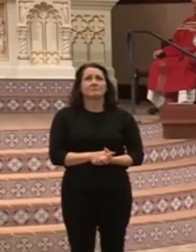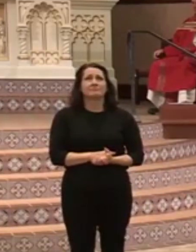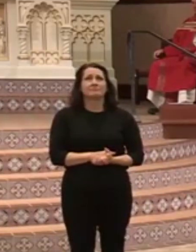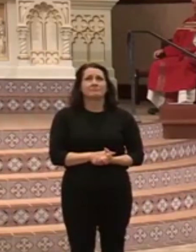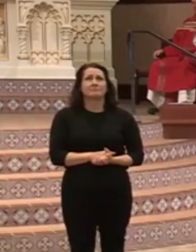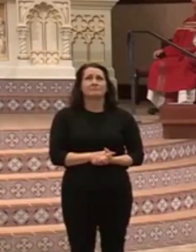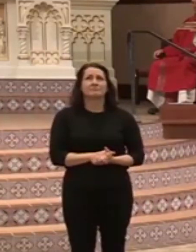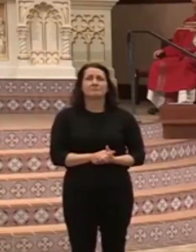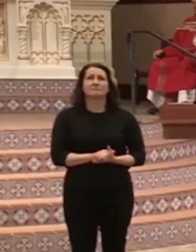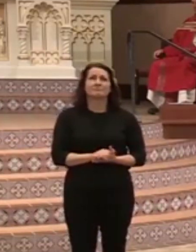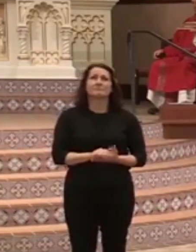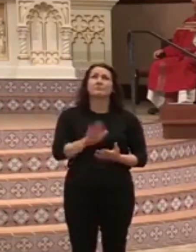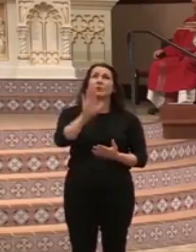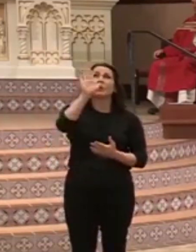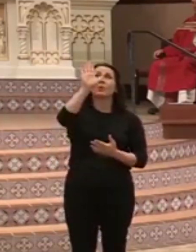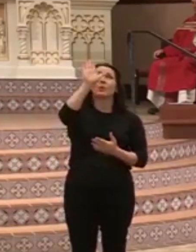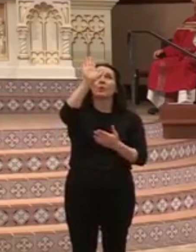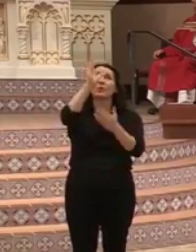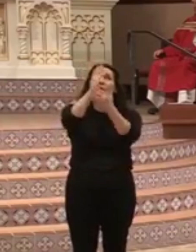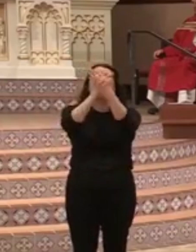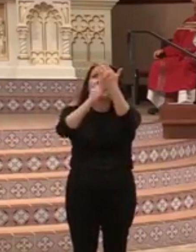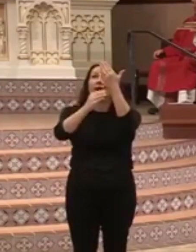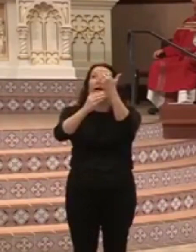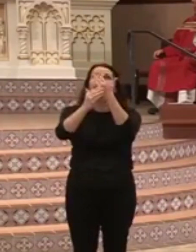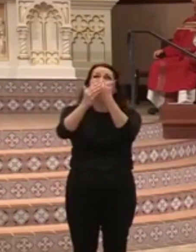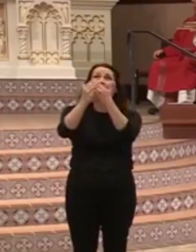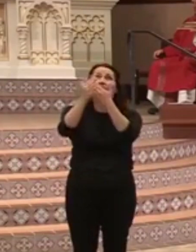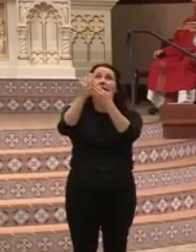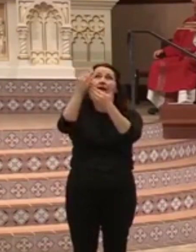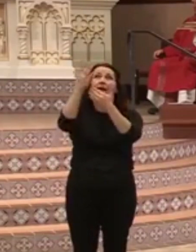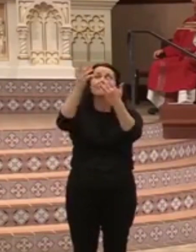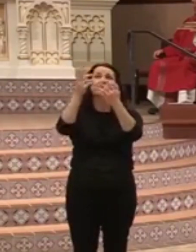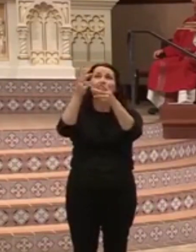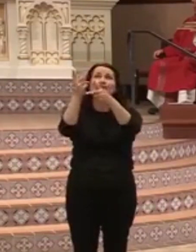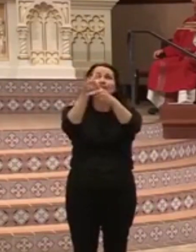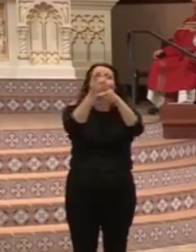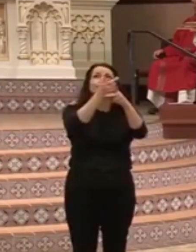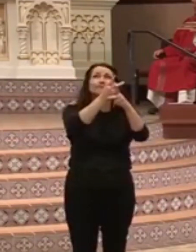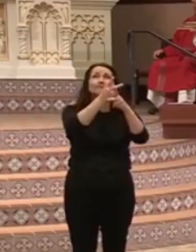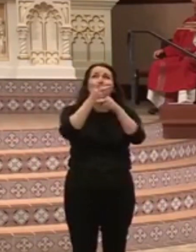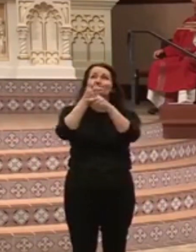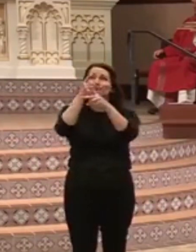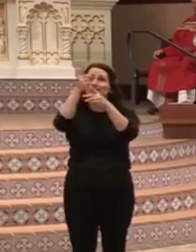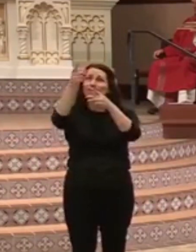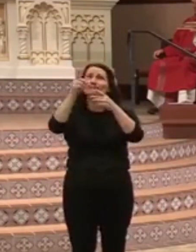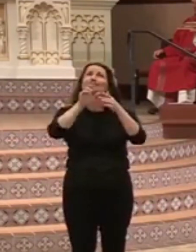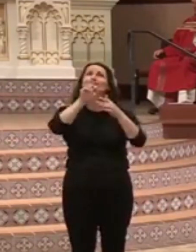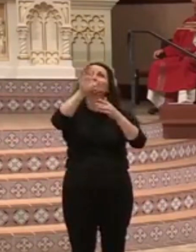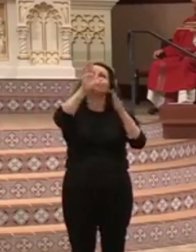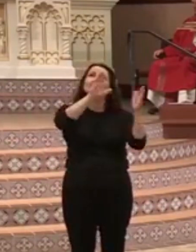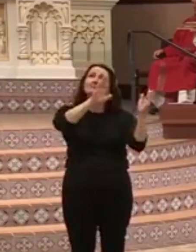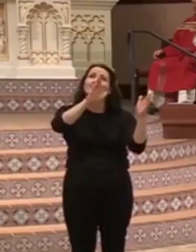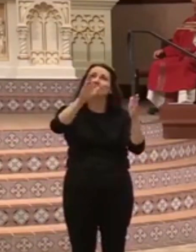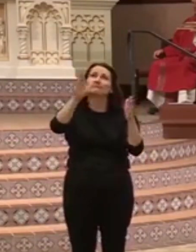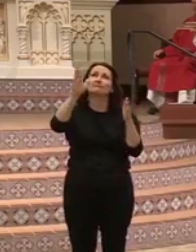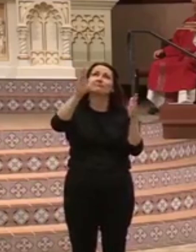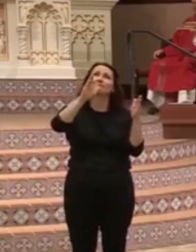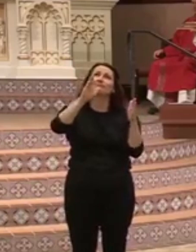God. In your hands is my destiny.